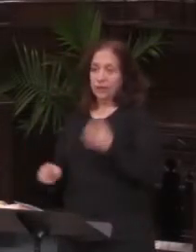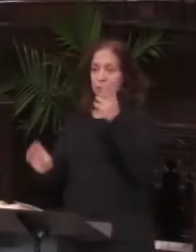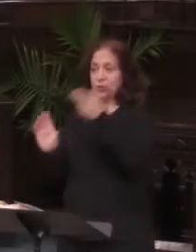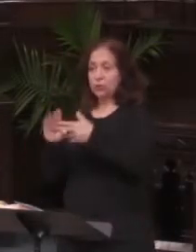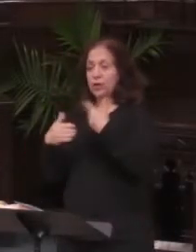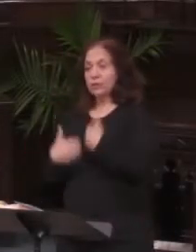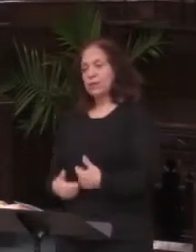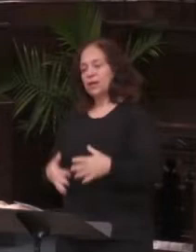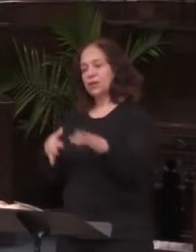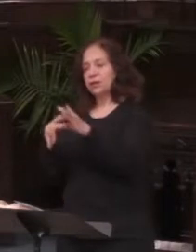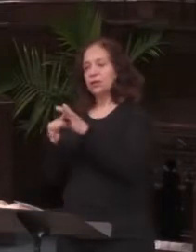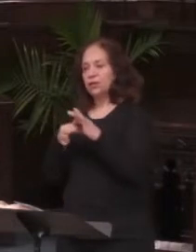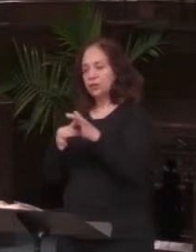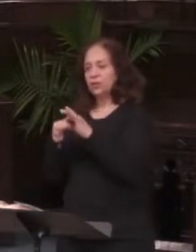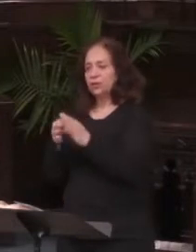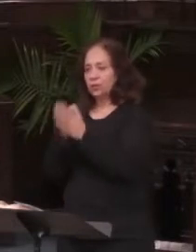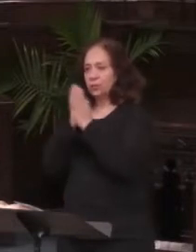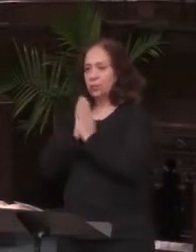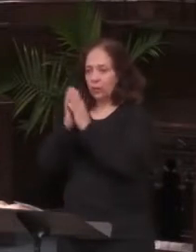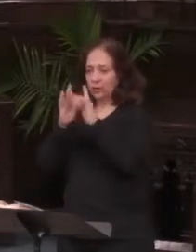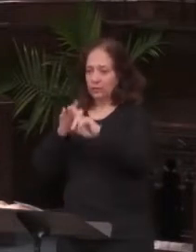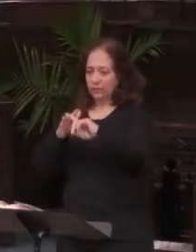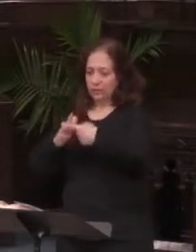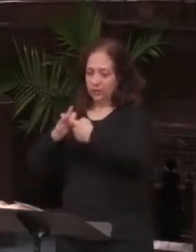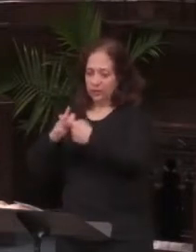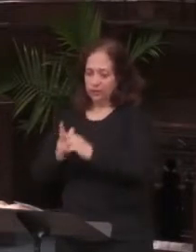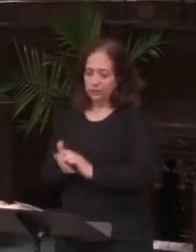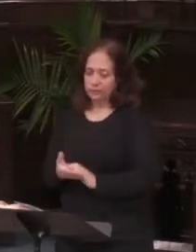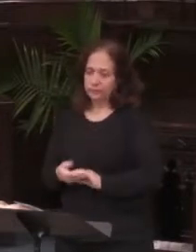Join me in the unison prayer of invocation.